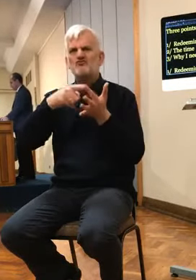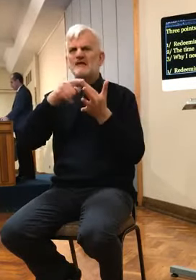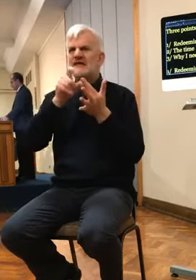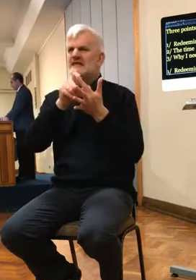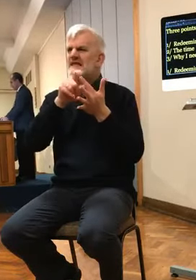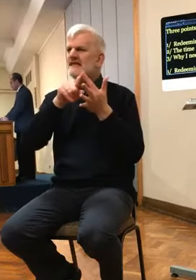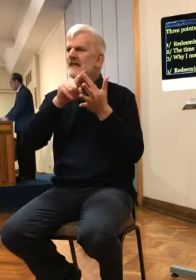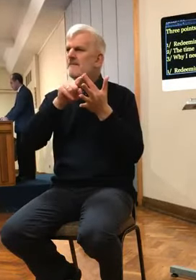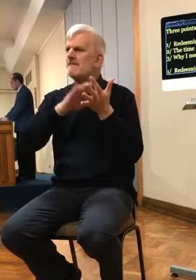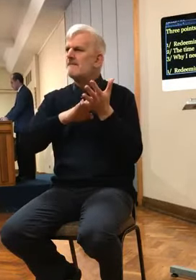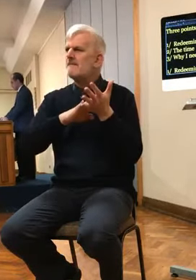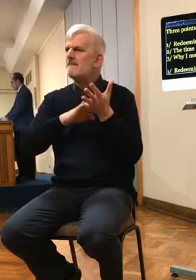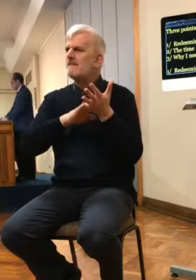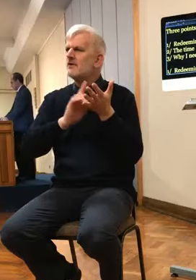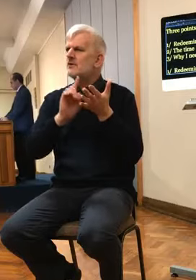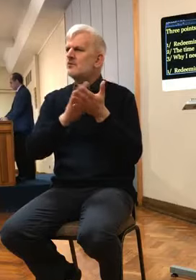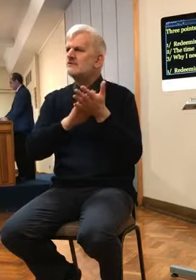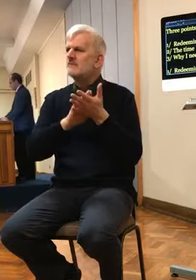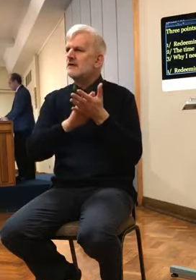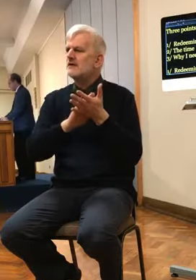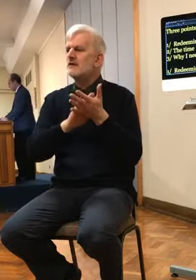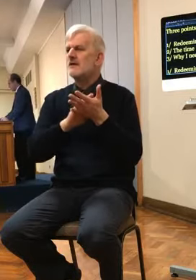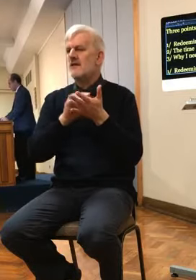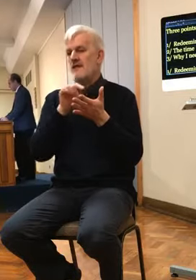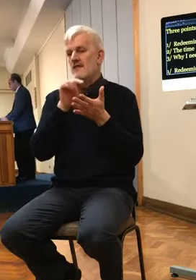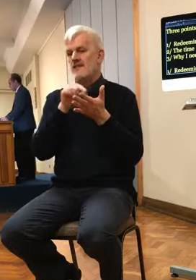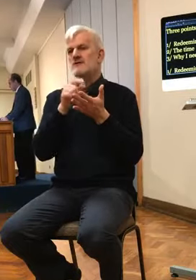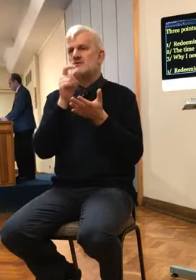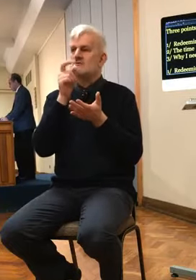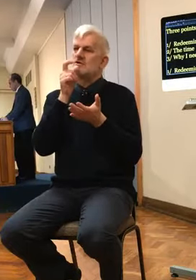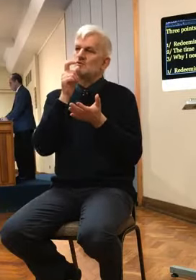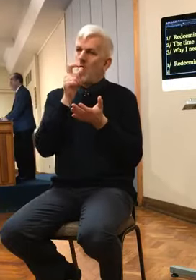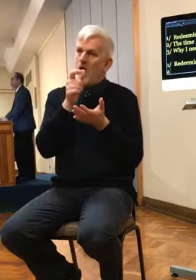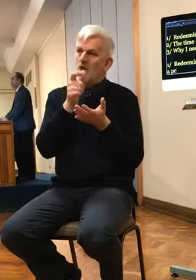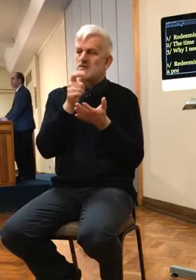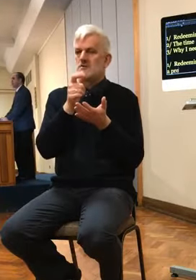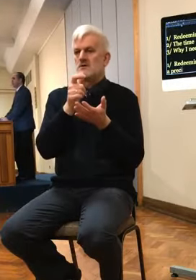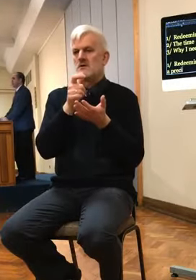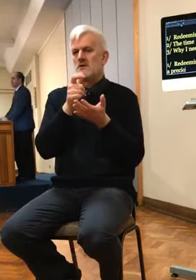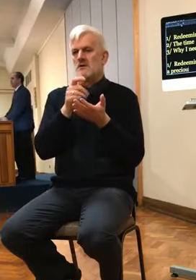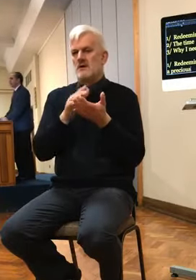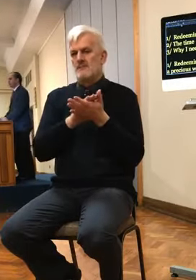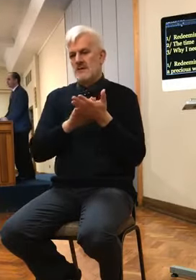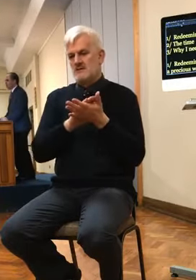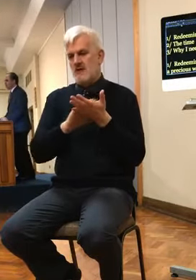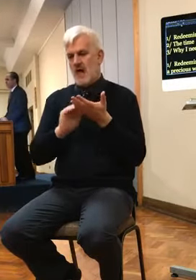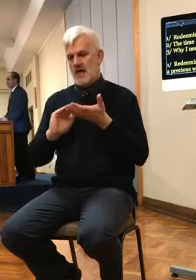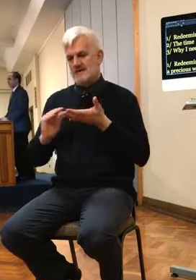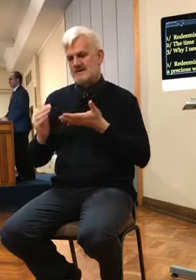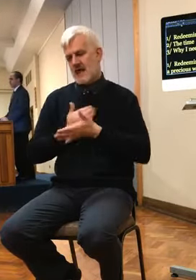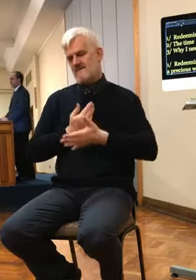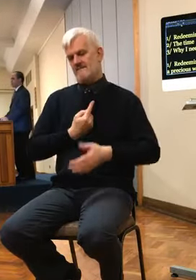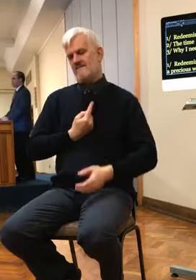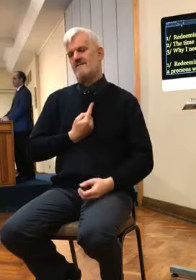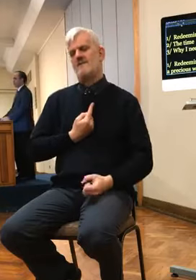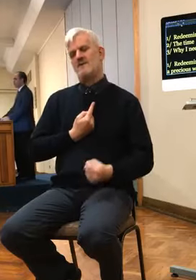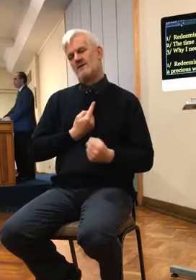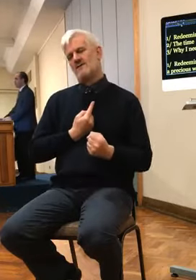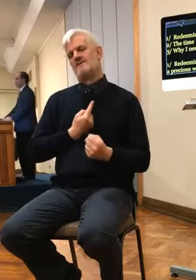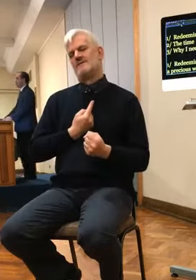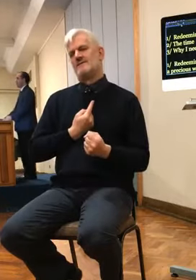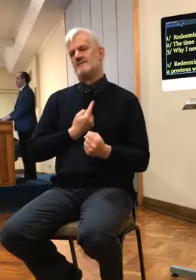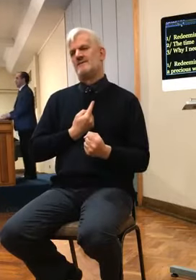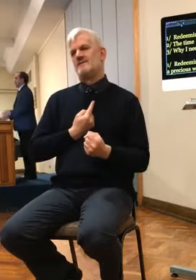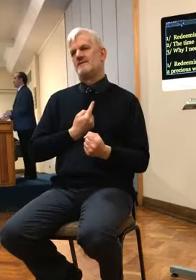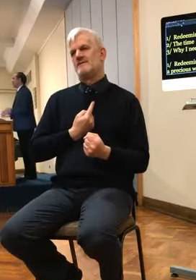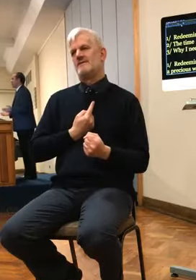theological, it's a precious word, really. It is related to salvation. Why? It is a beautiful and precious word. You know